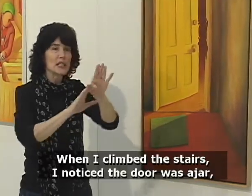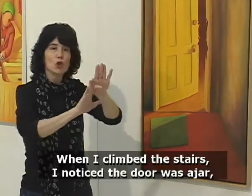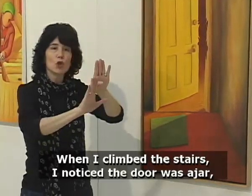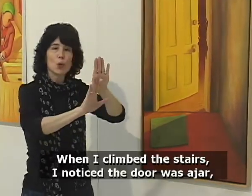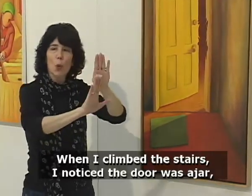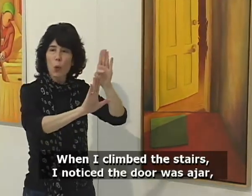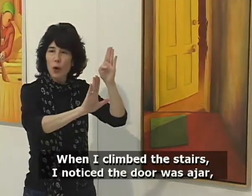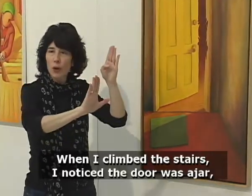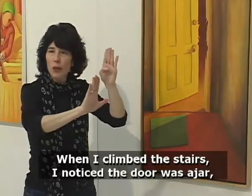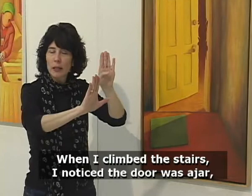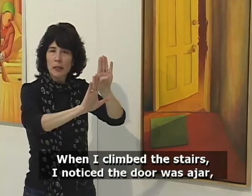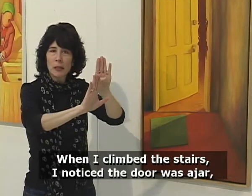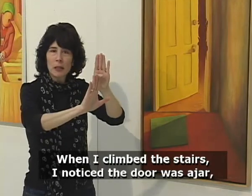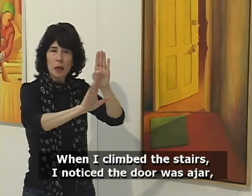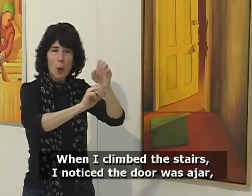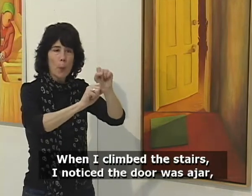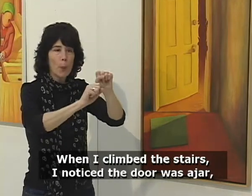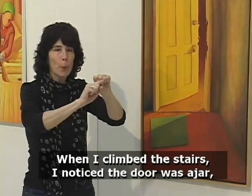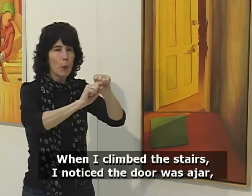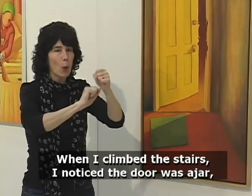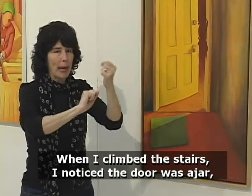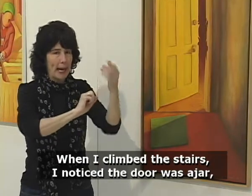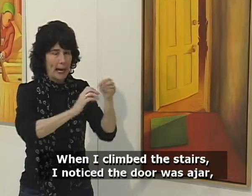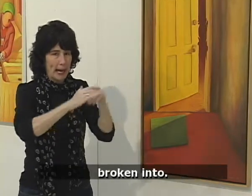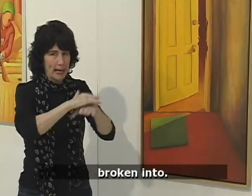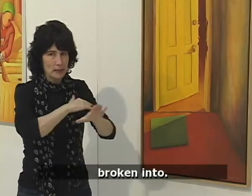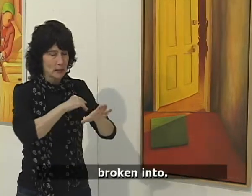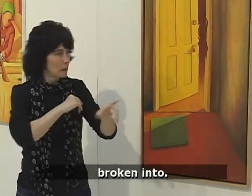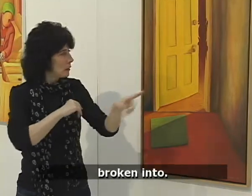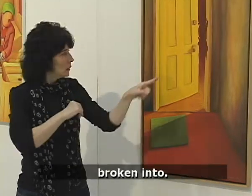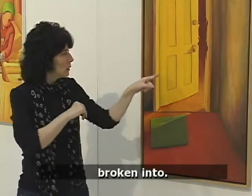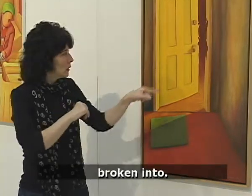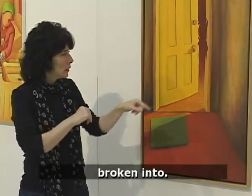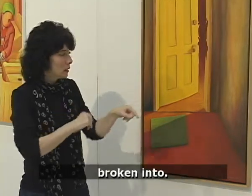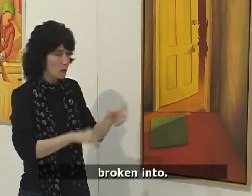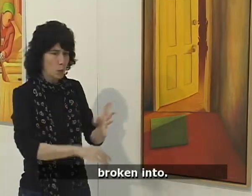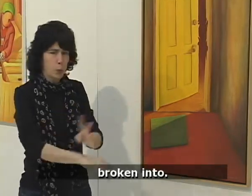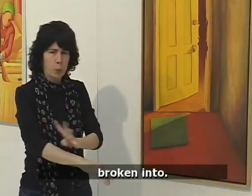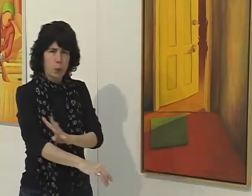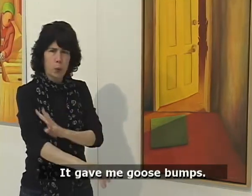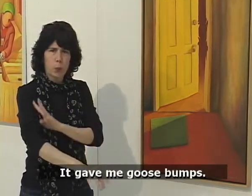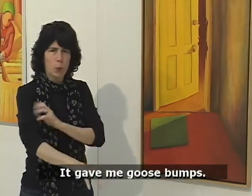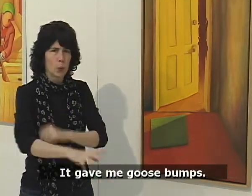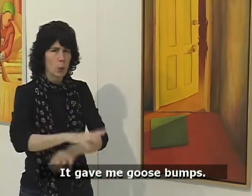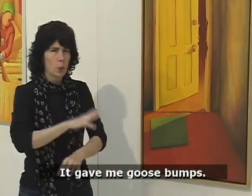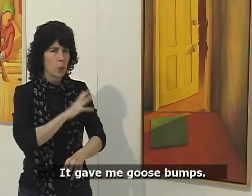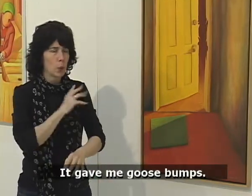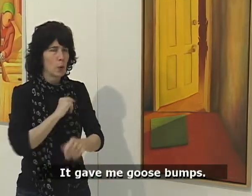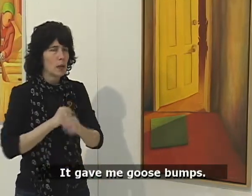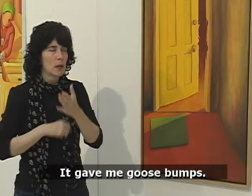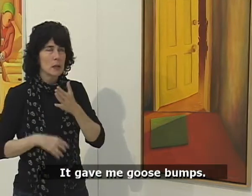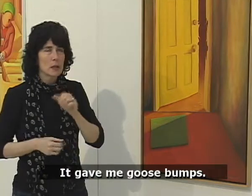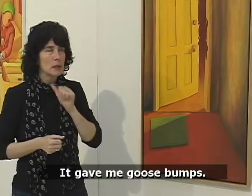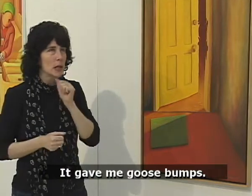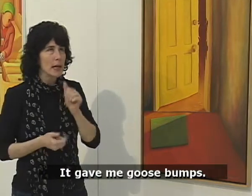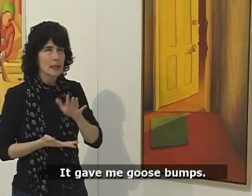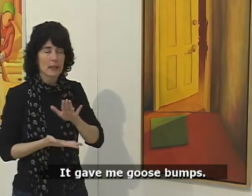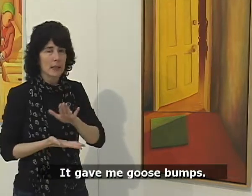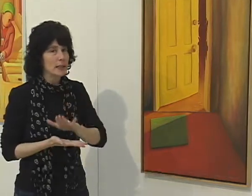stairs, I noticed the door was ajar, broken into. It gave me goosebumps. It's